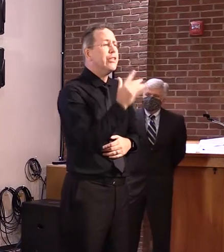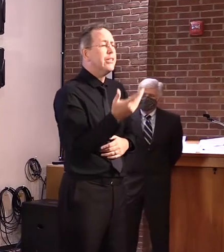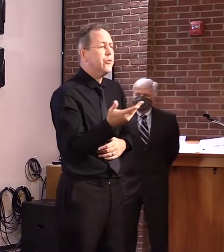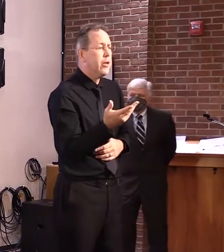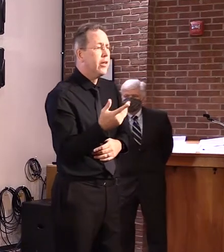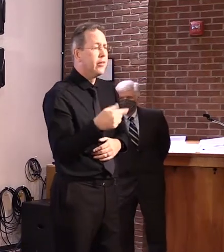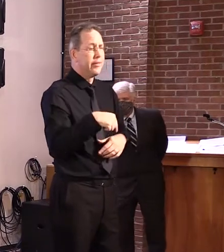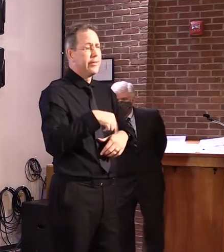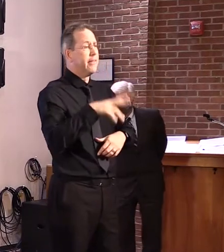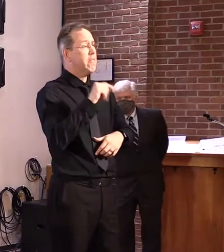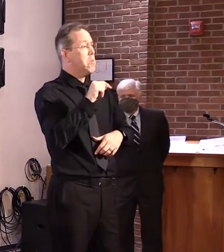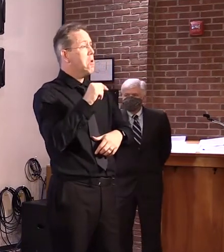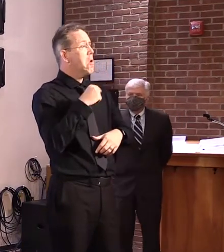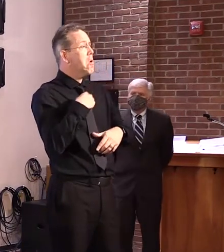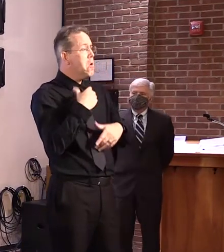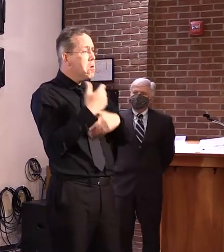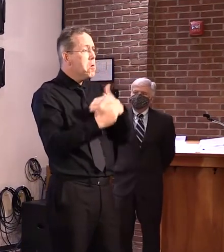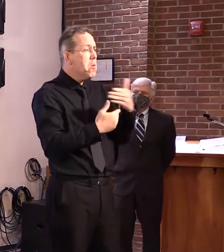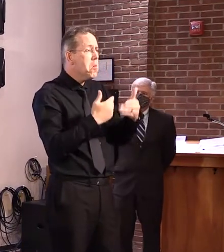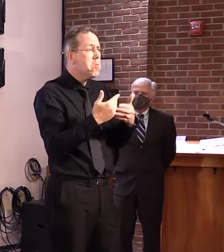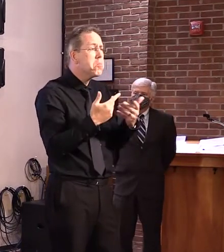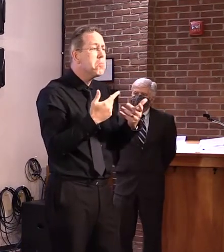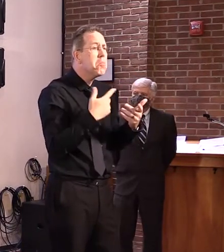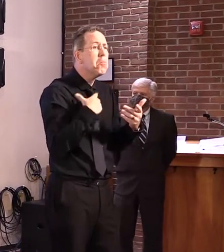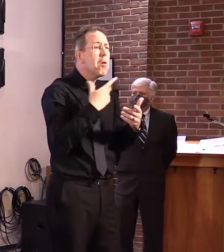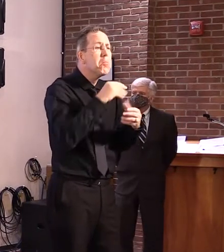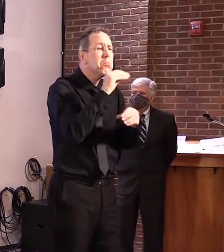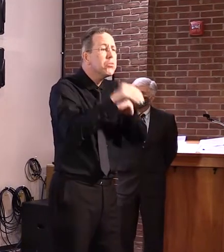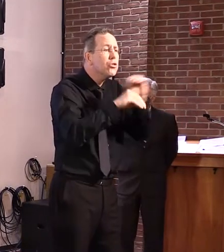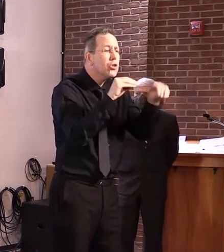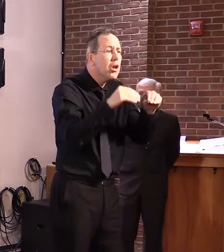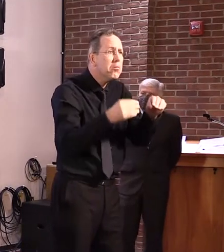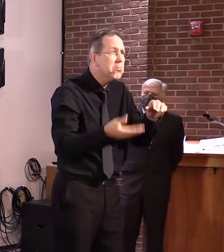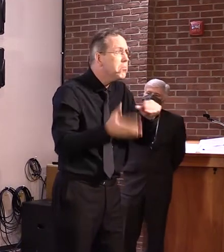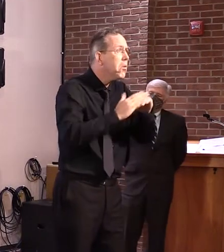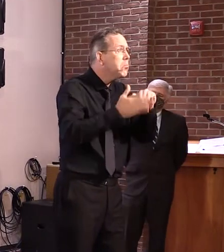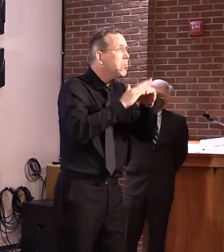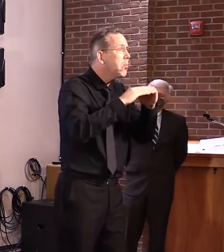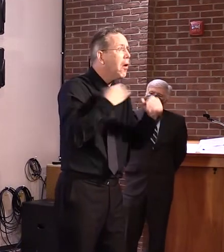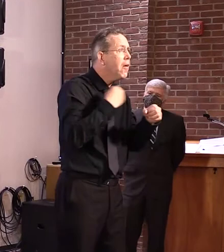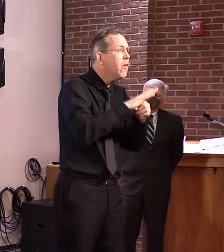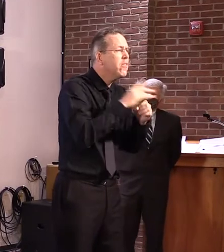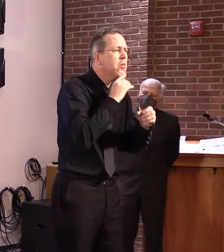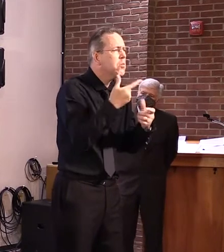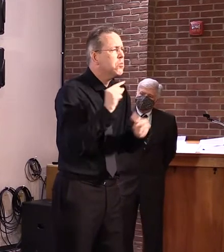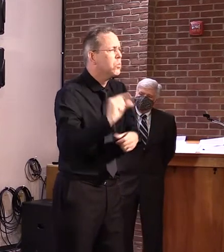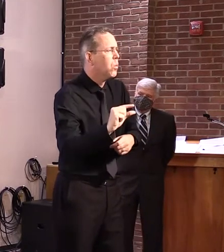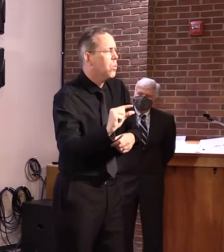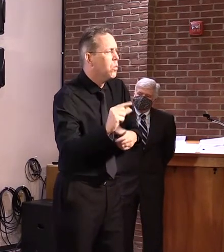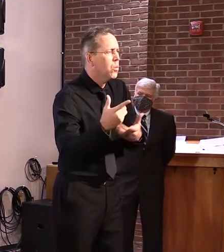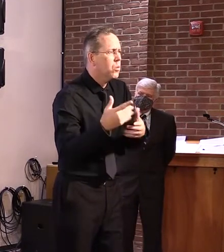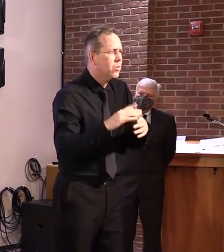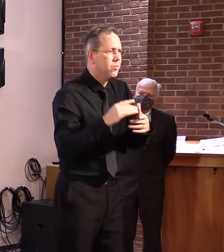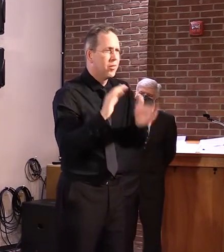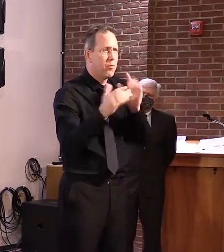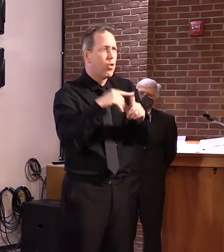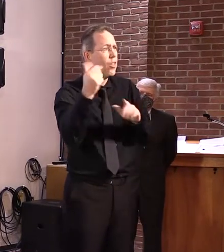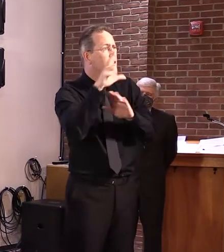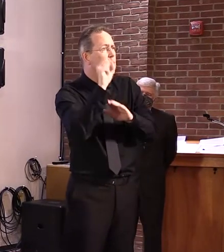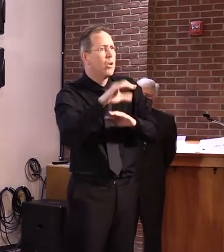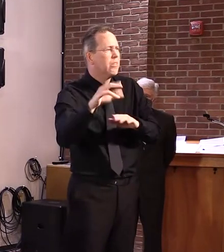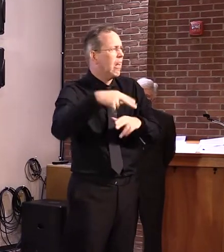positivity rate is amongst the lowest, if not the lowest in the country. So we feel good about where we're at. So I'm